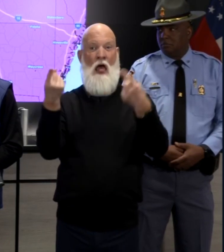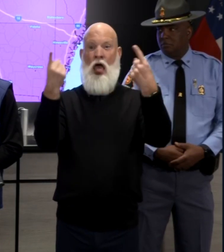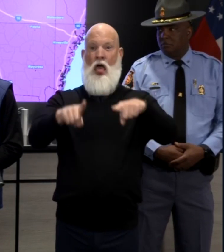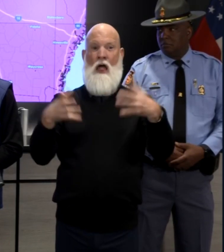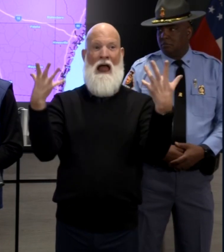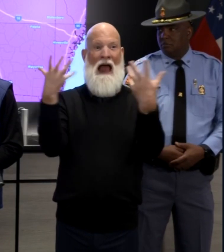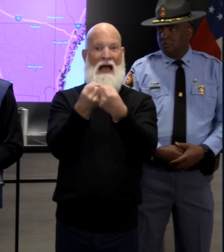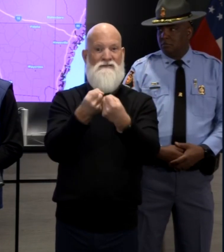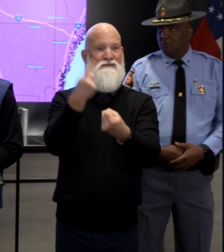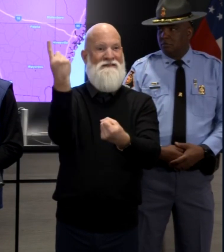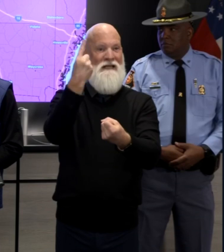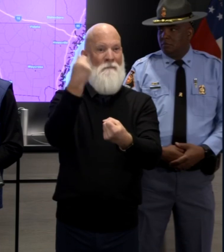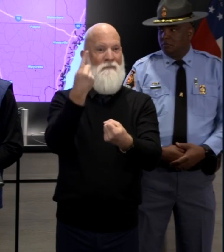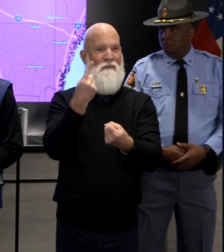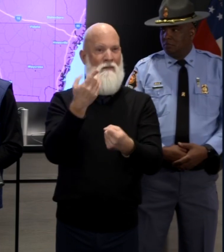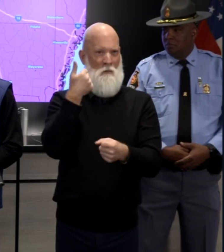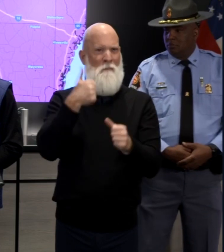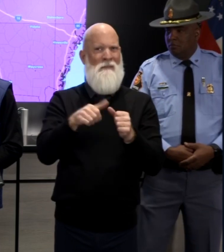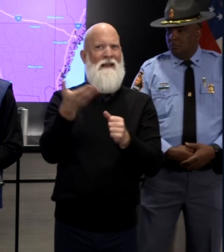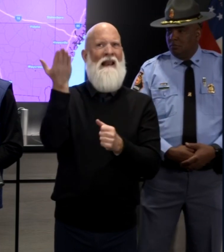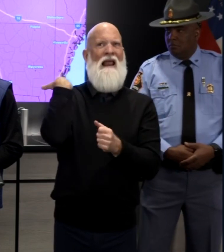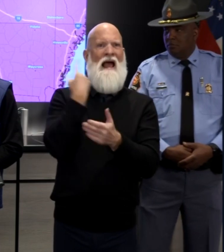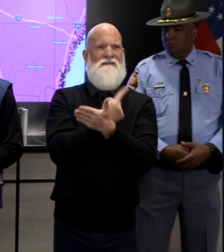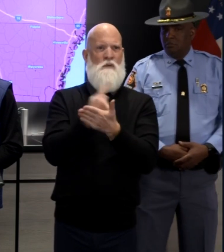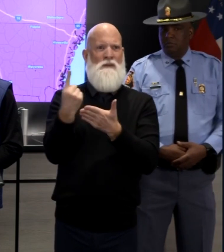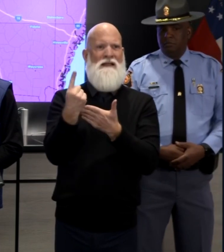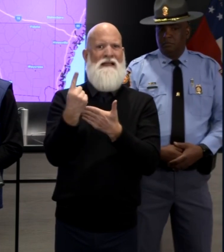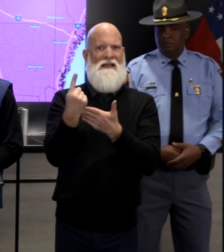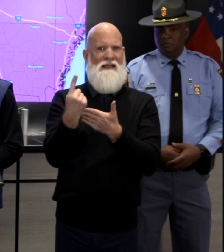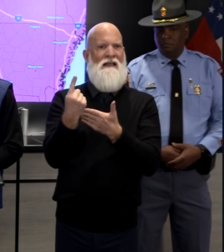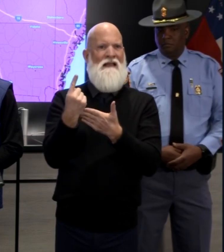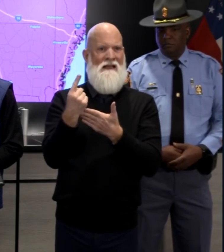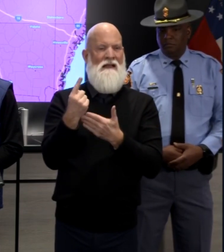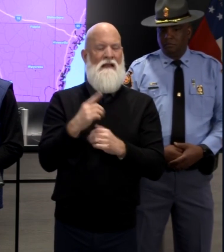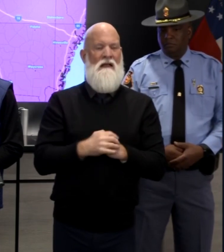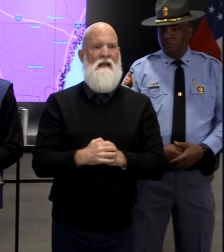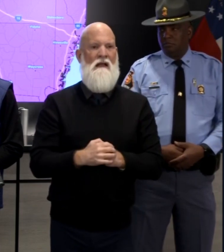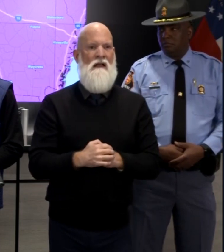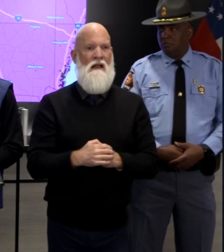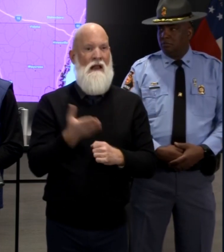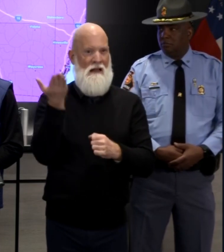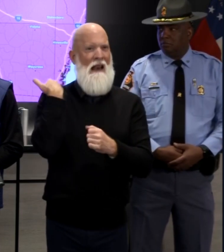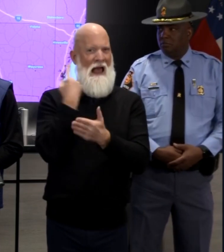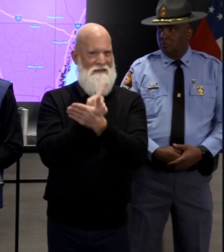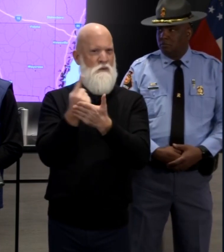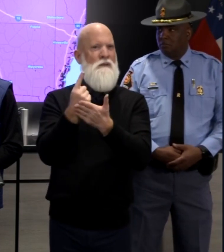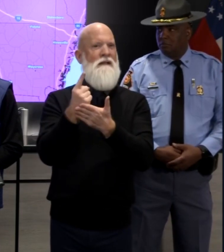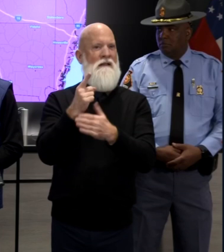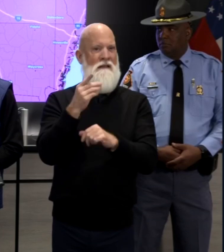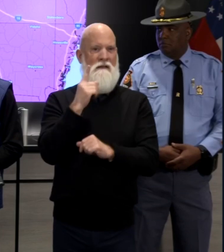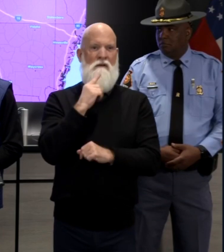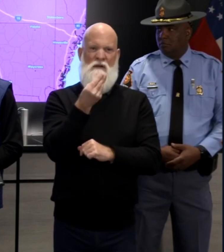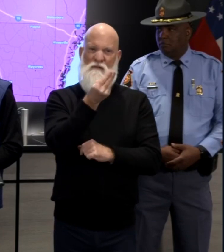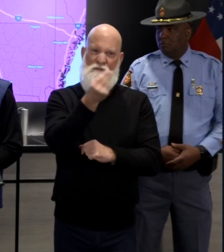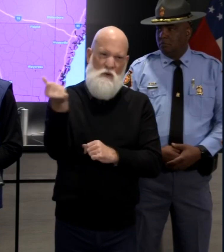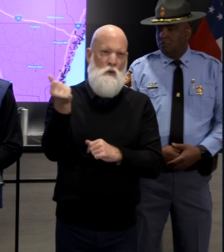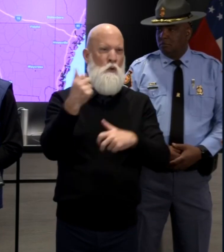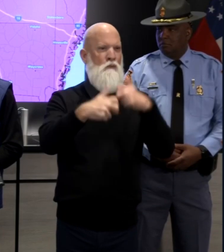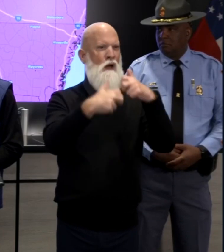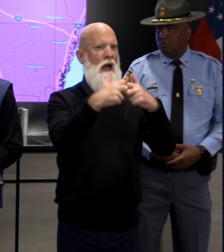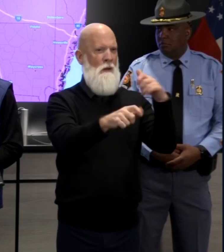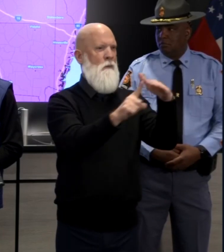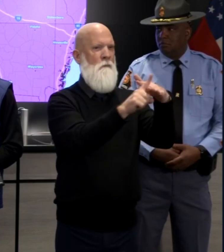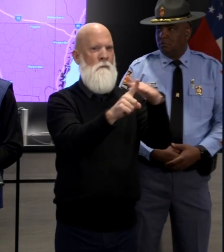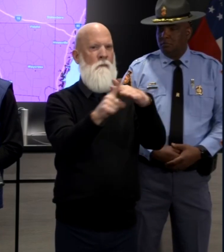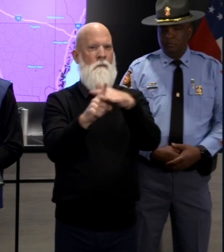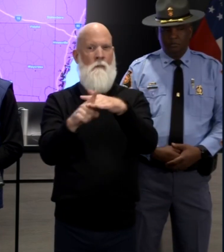285 in the last storm. We had very little of those last storm. In 2014, we had them everywhere. And